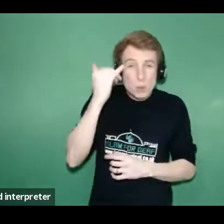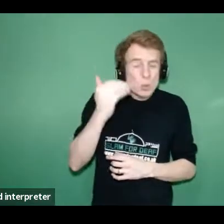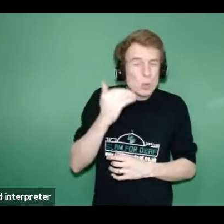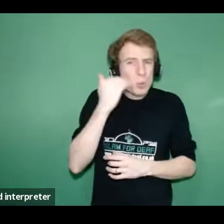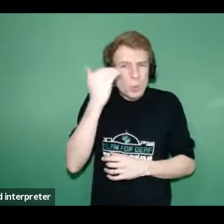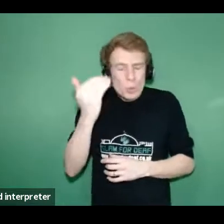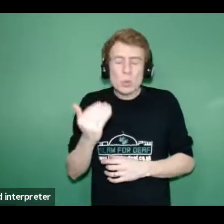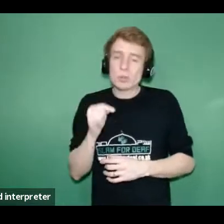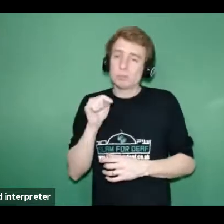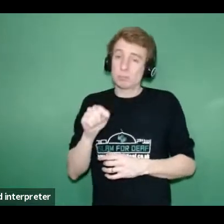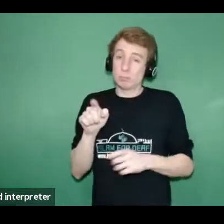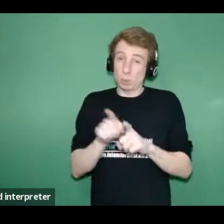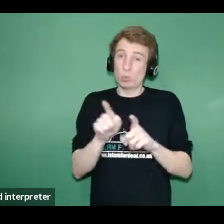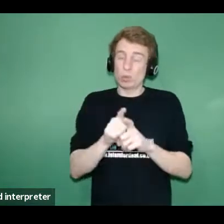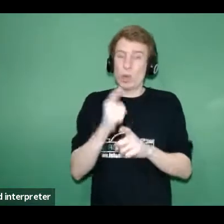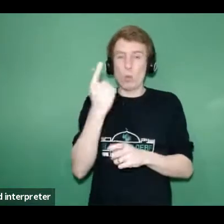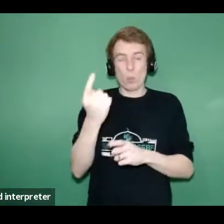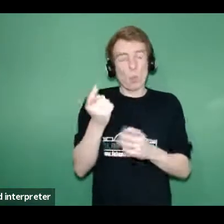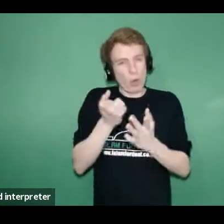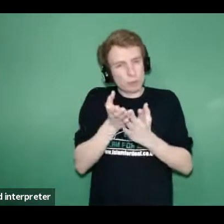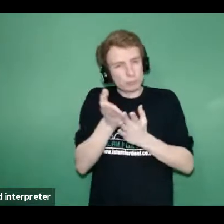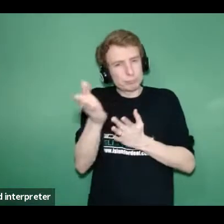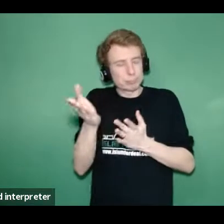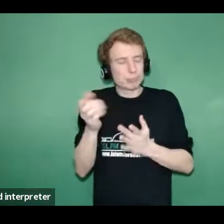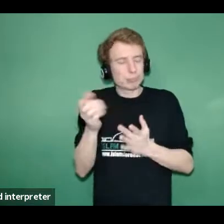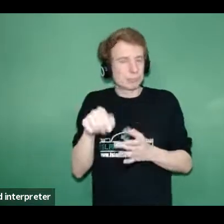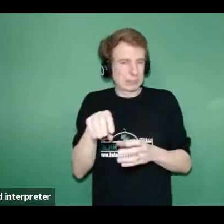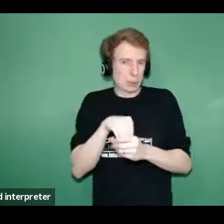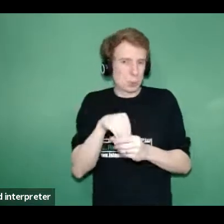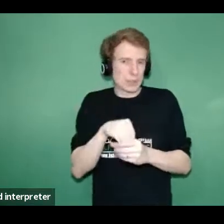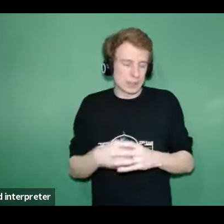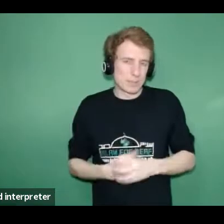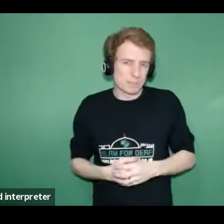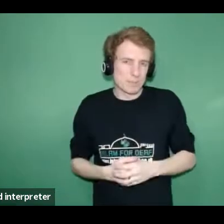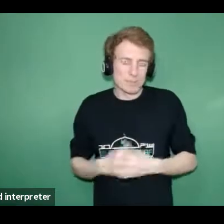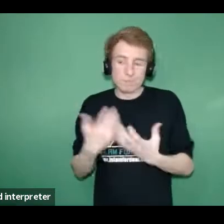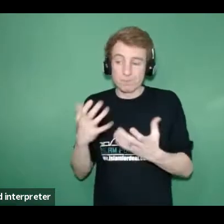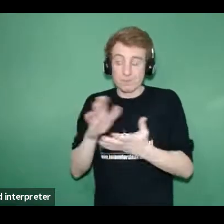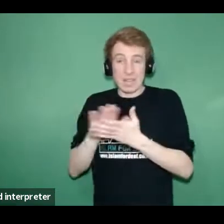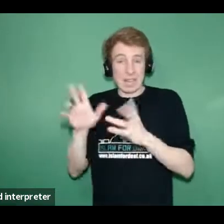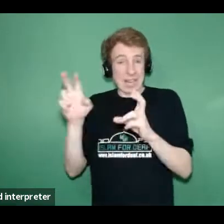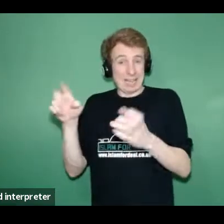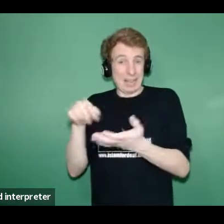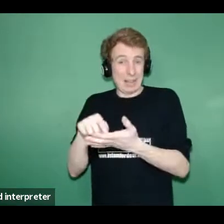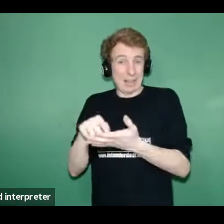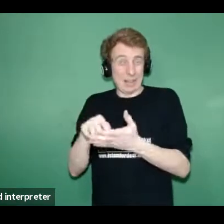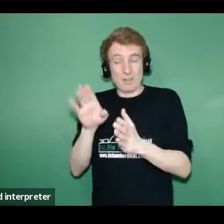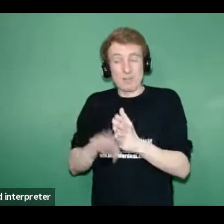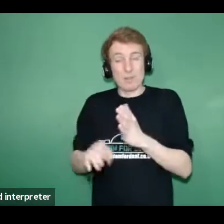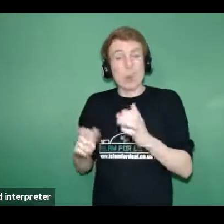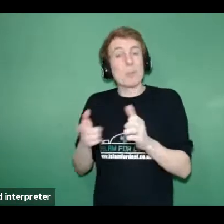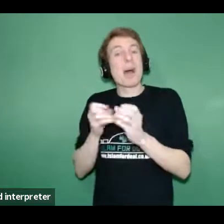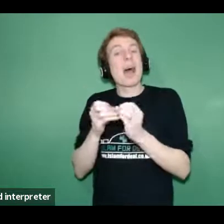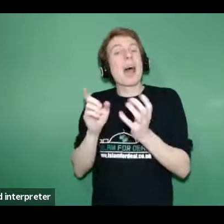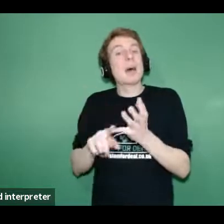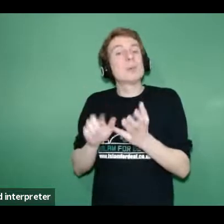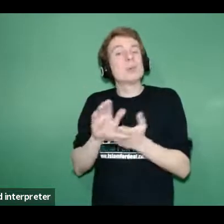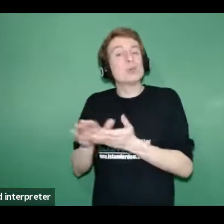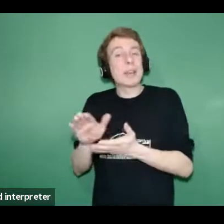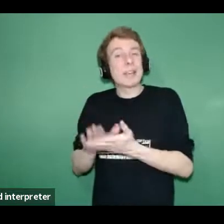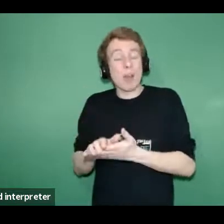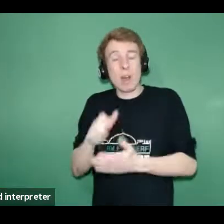this narration was reported by Abu Huraira, and it was collected by Imam Muslim. And